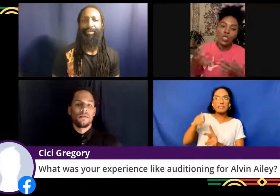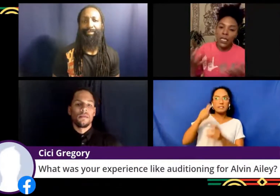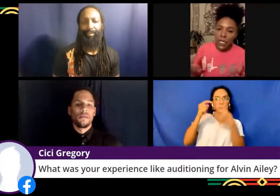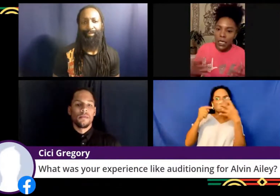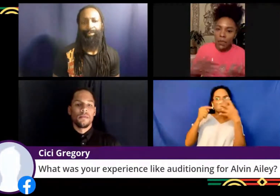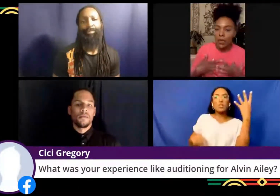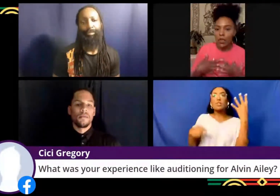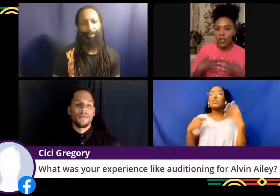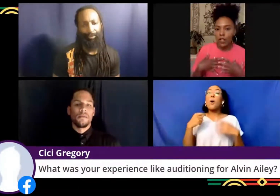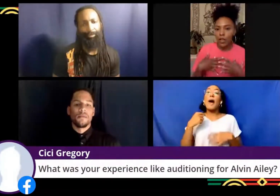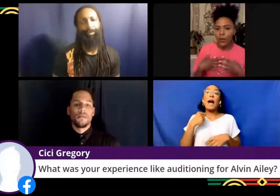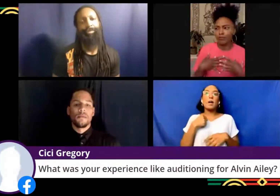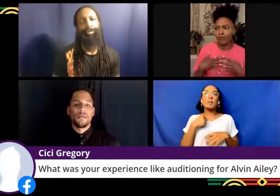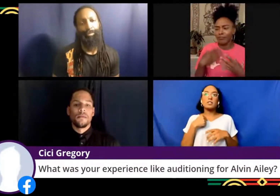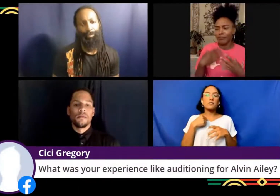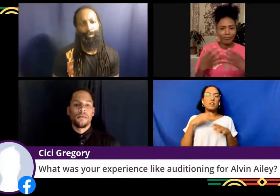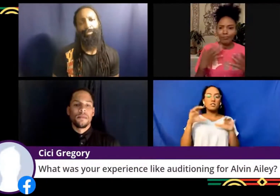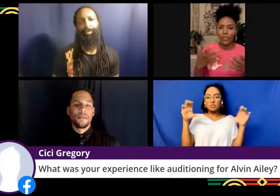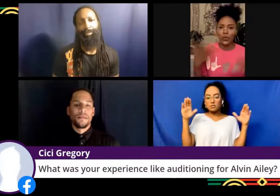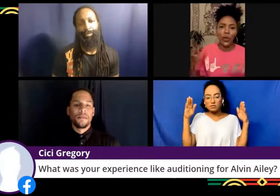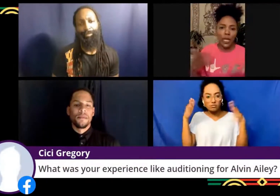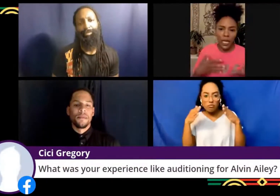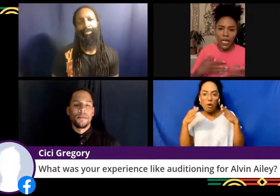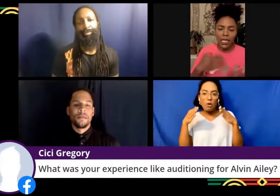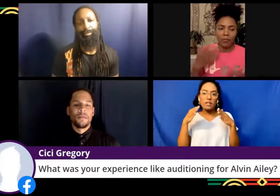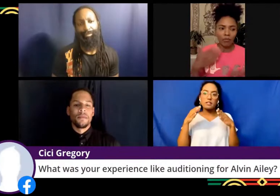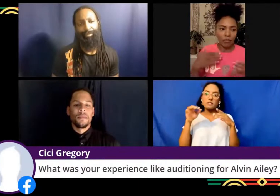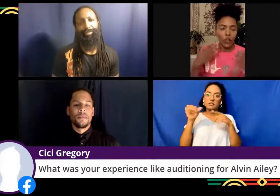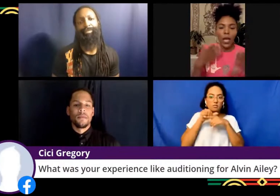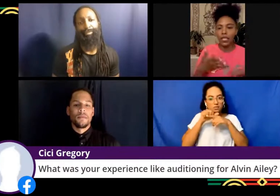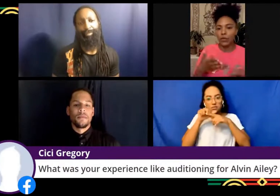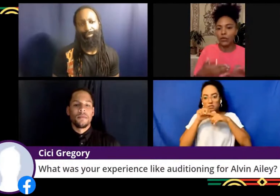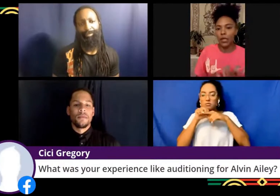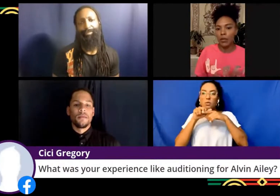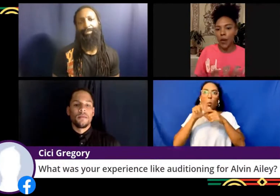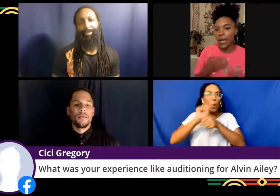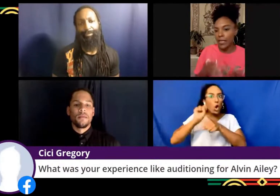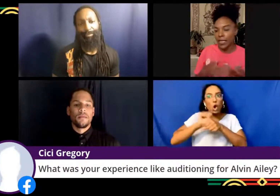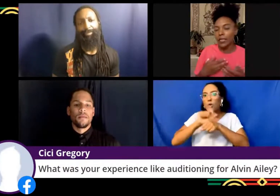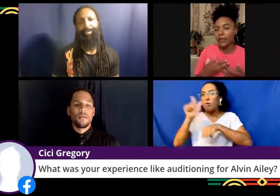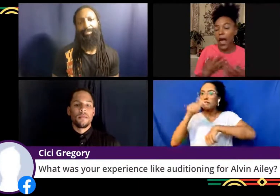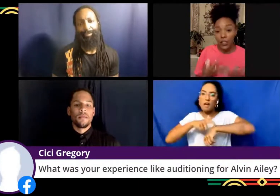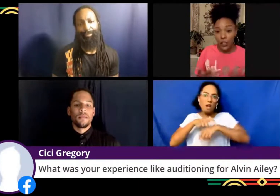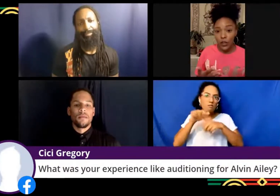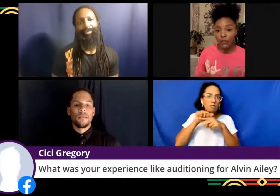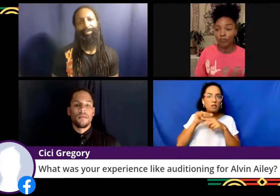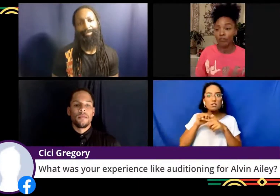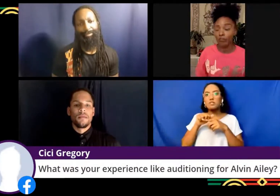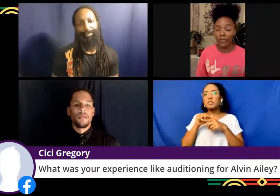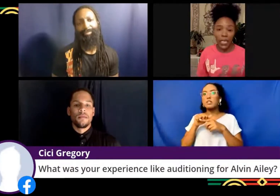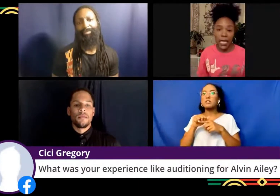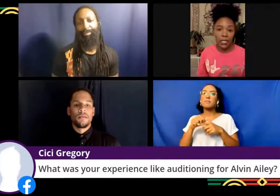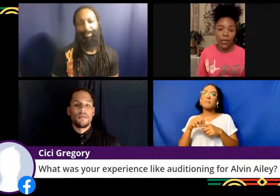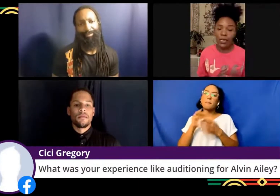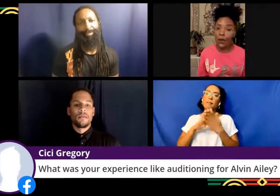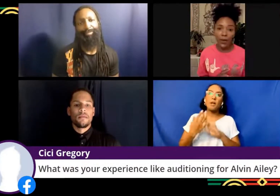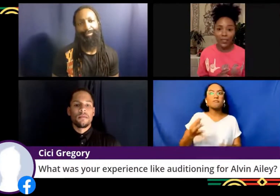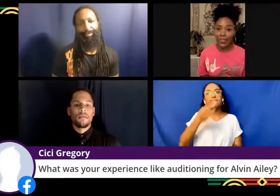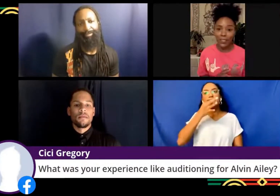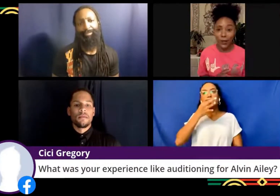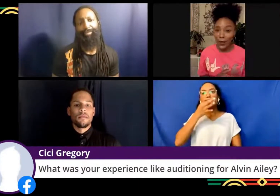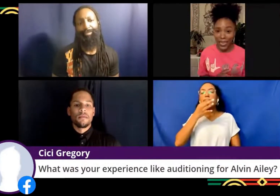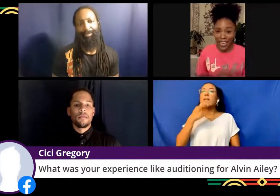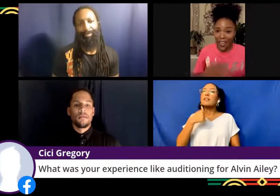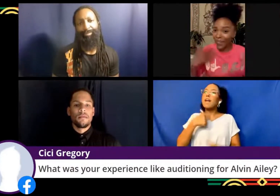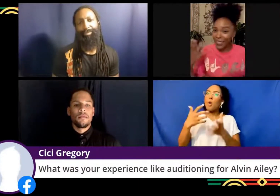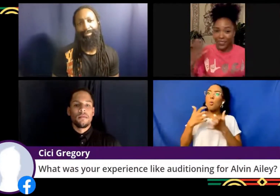little OCD with just working and trying to really practice and master dance because I wanted